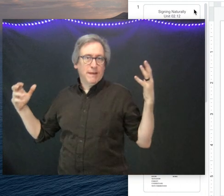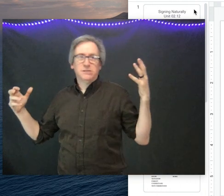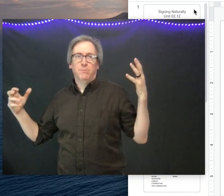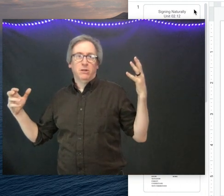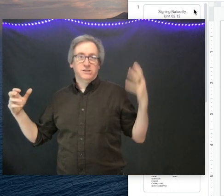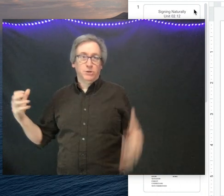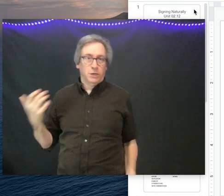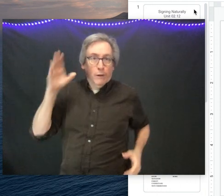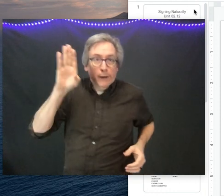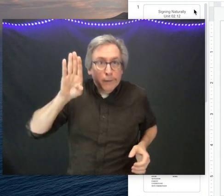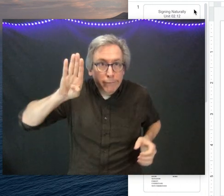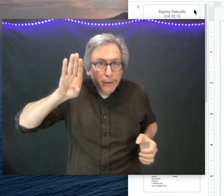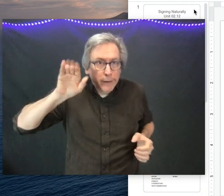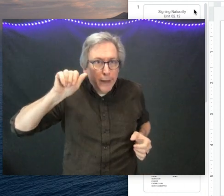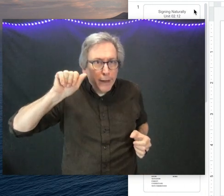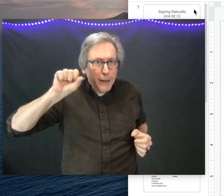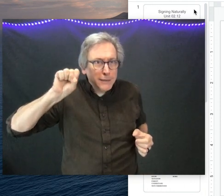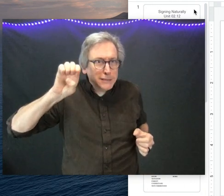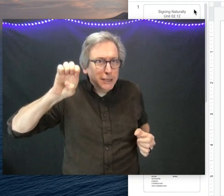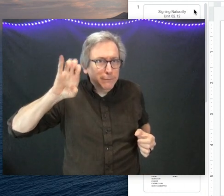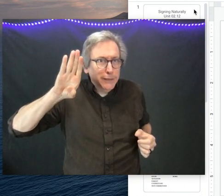sign for baseball is, you could go,